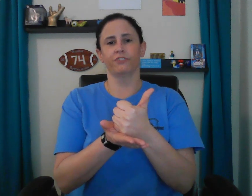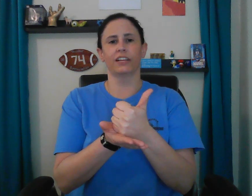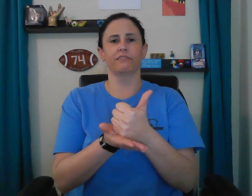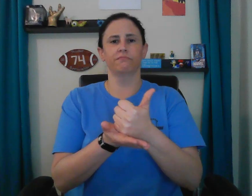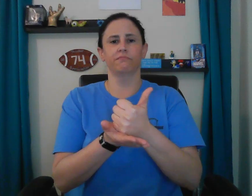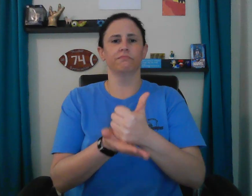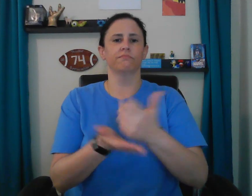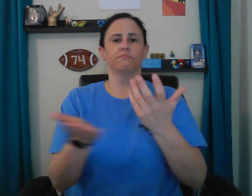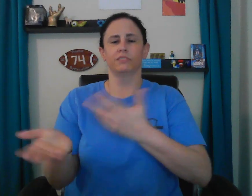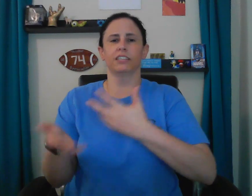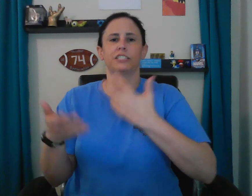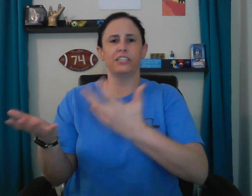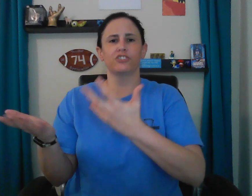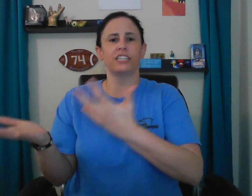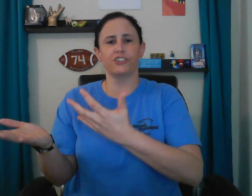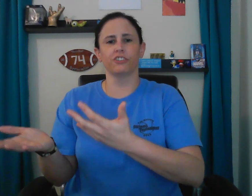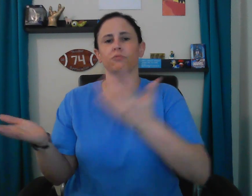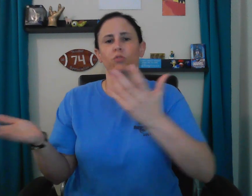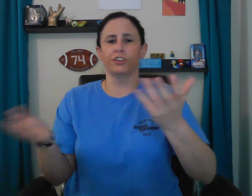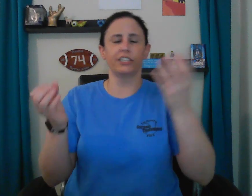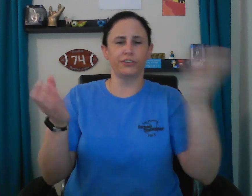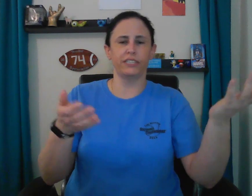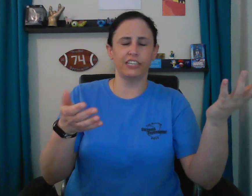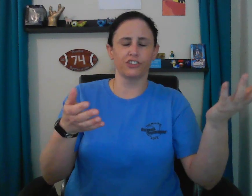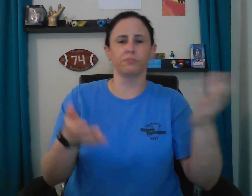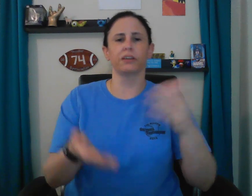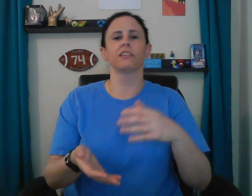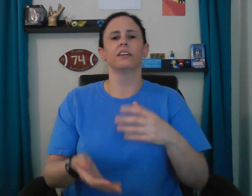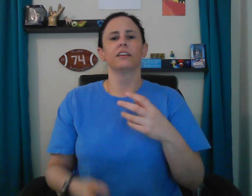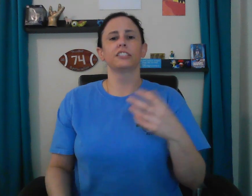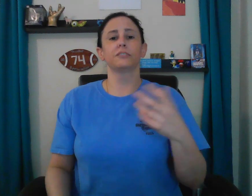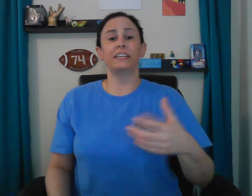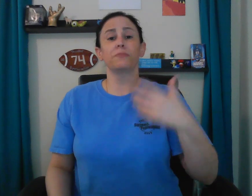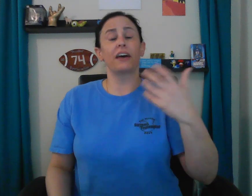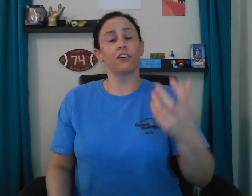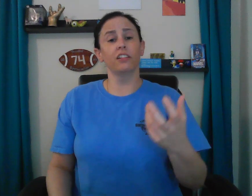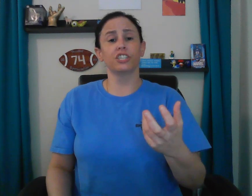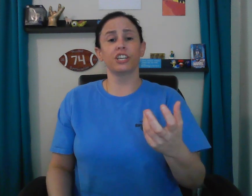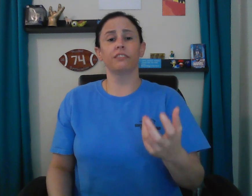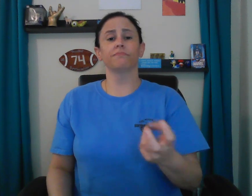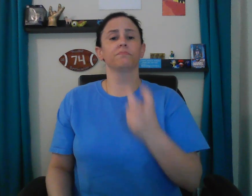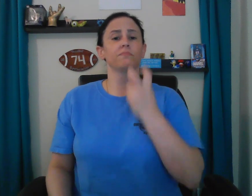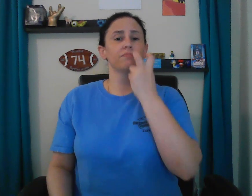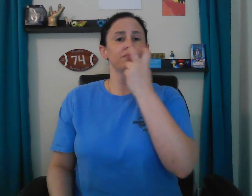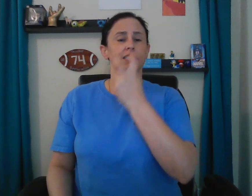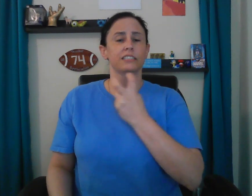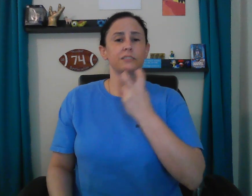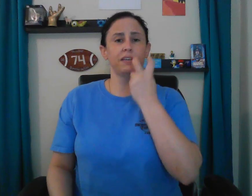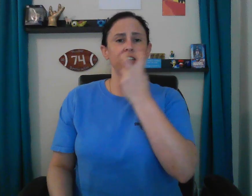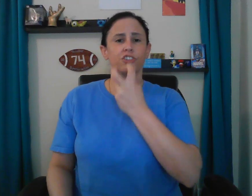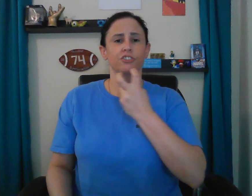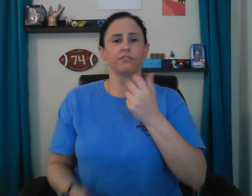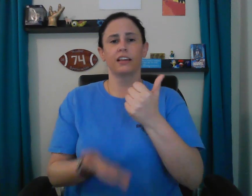like a speech teacher, or you could do teacher, but speech pathology, speech,